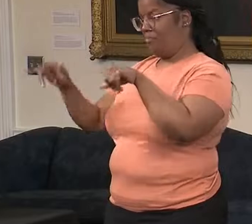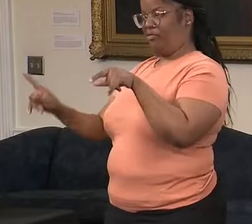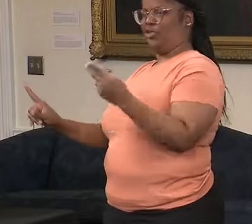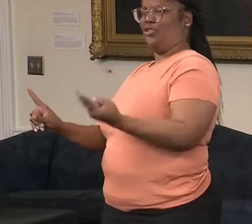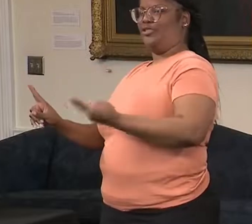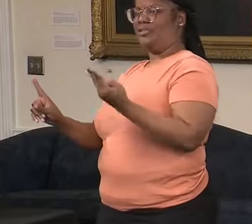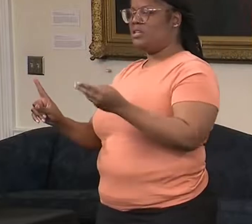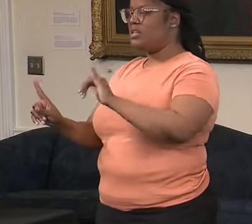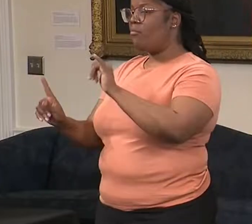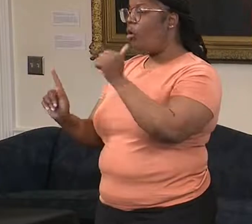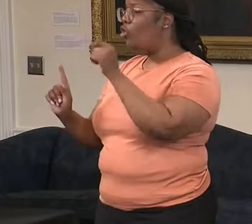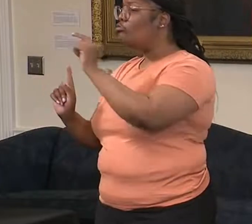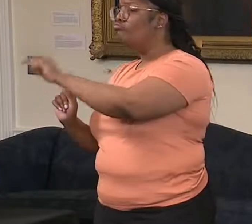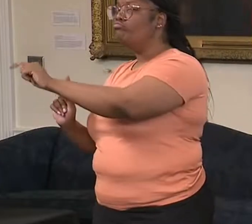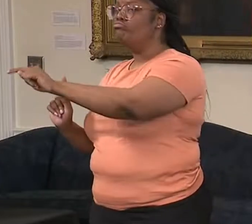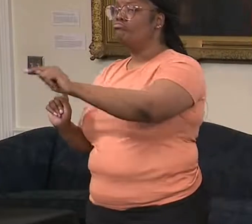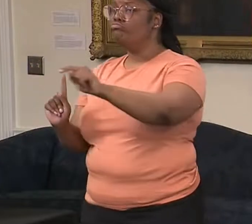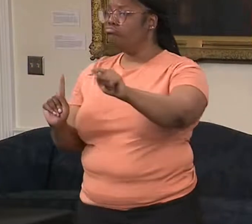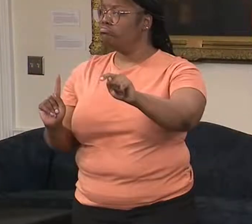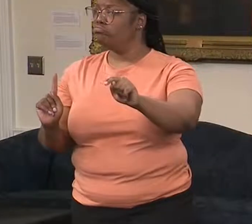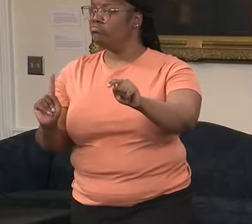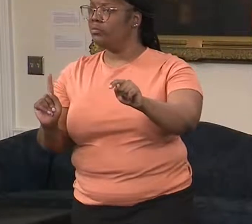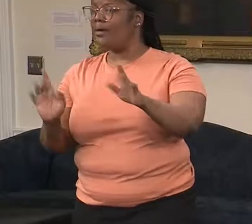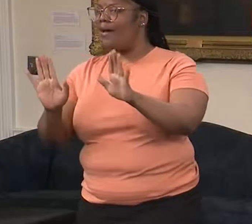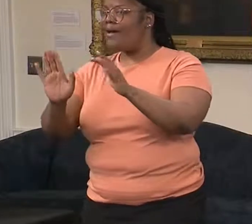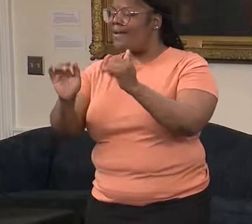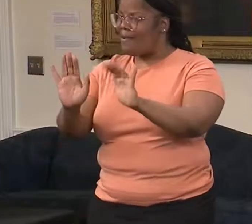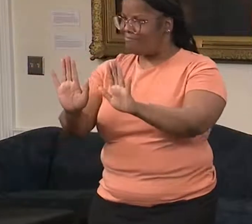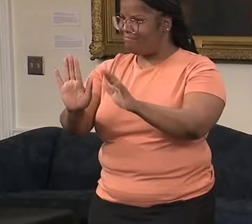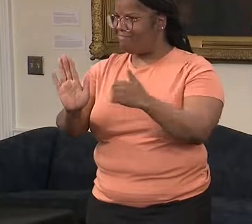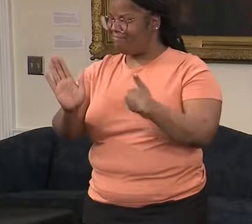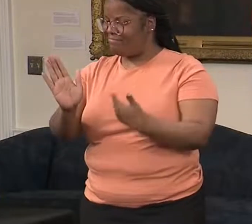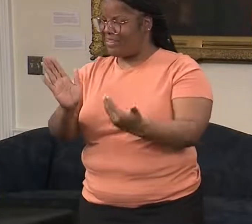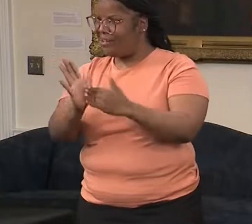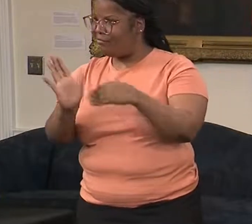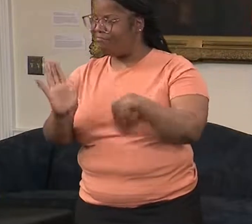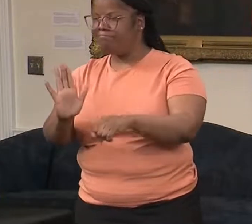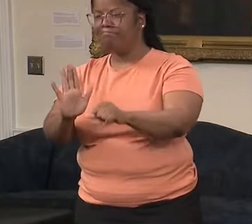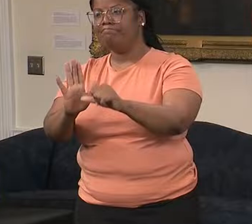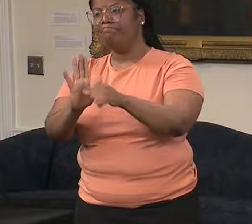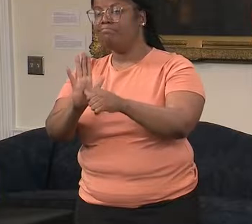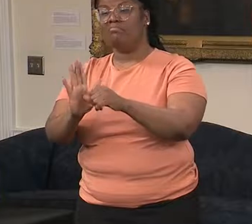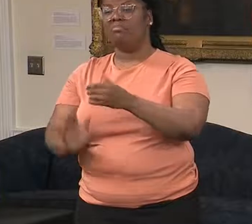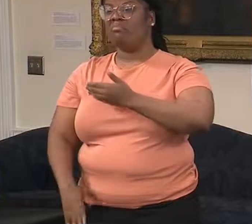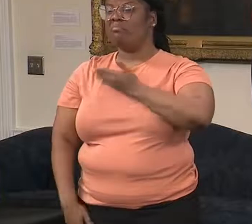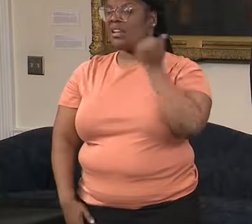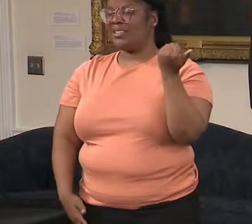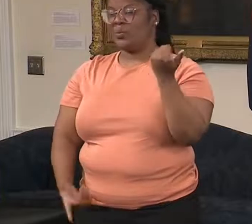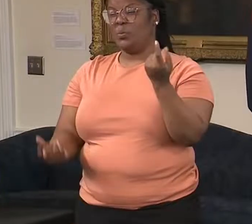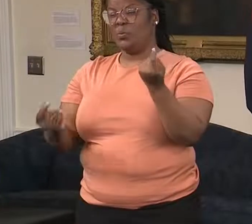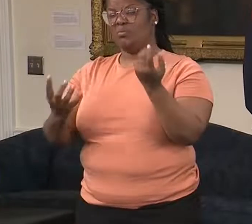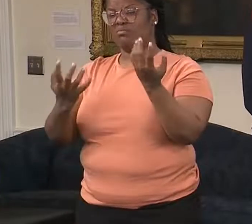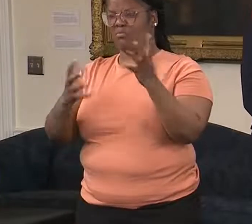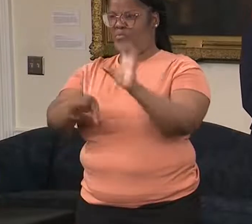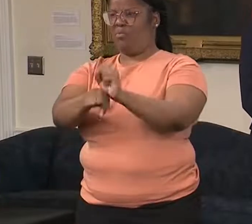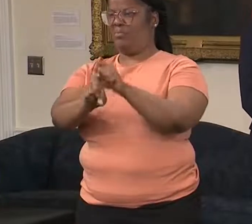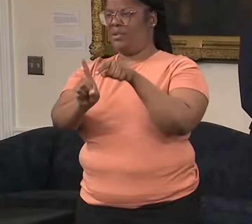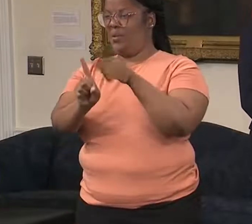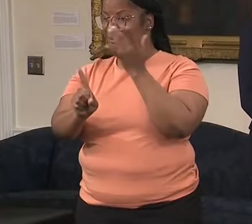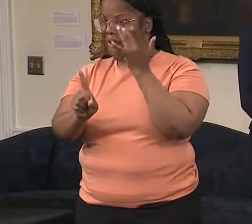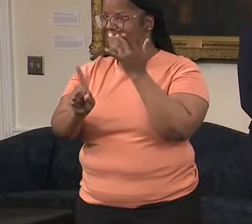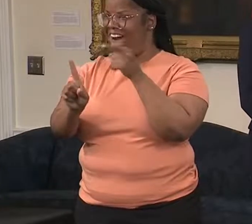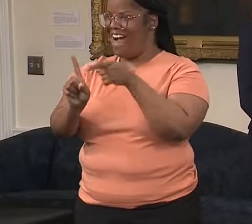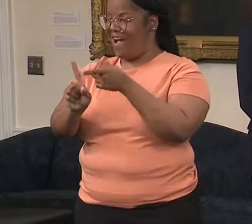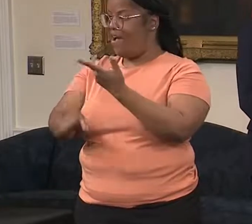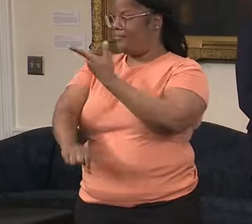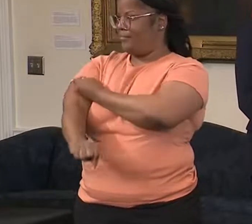sites moving forward. So, it's still best because if you register, they have all your information, there's a vaccine